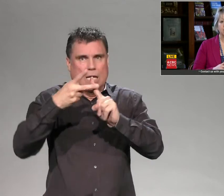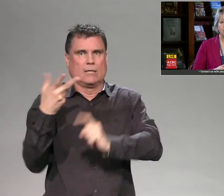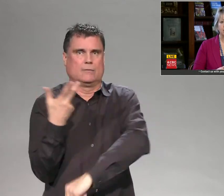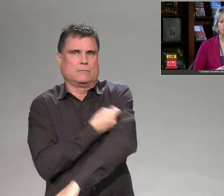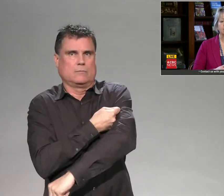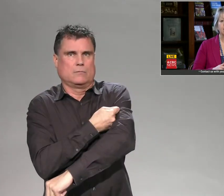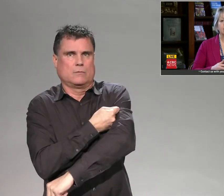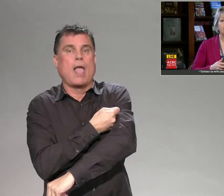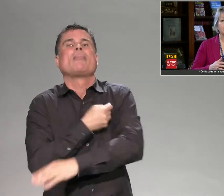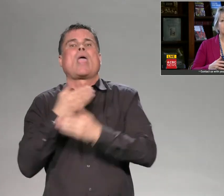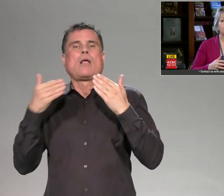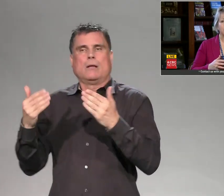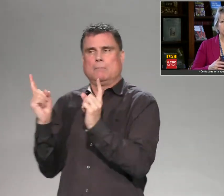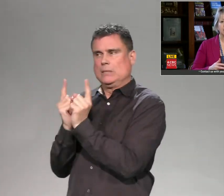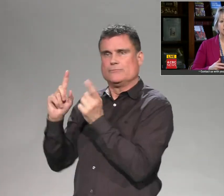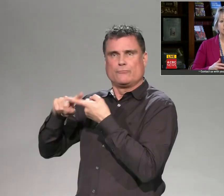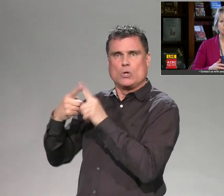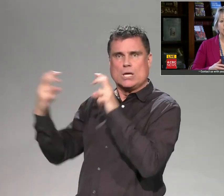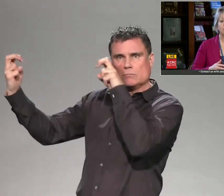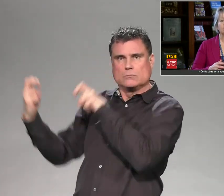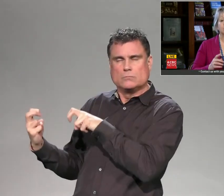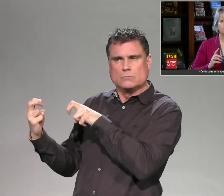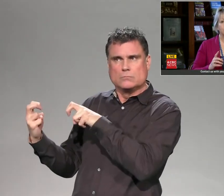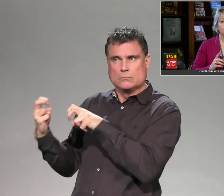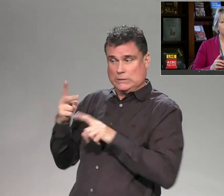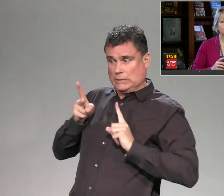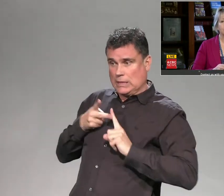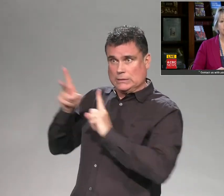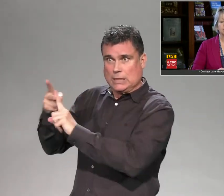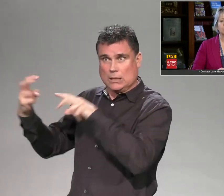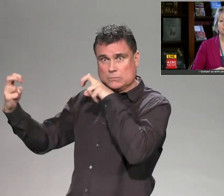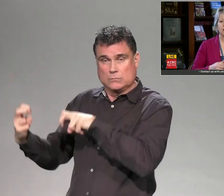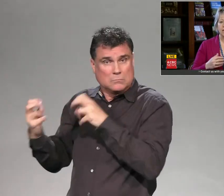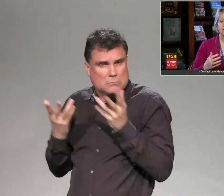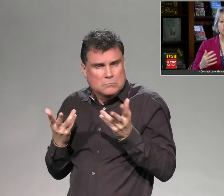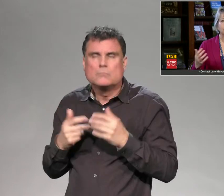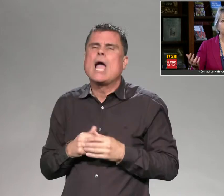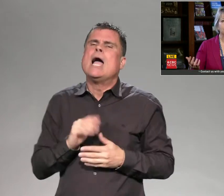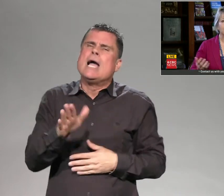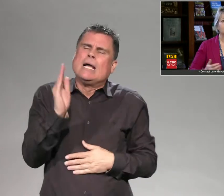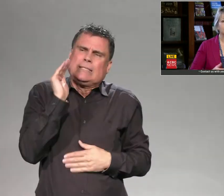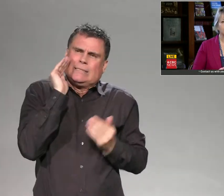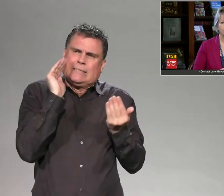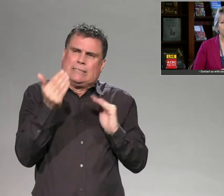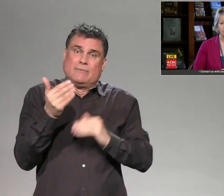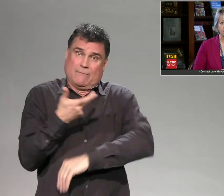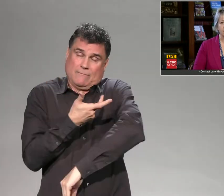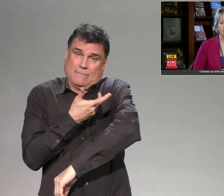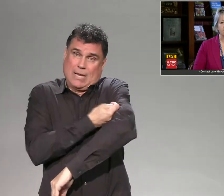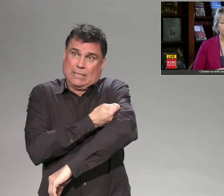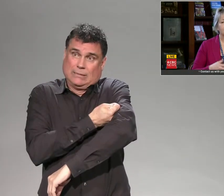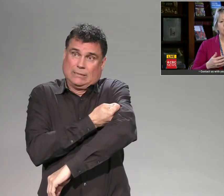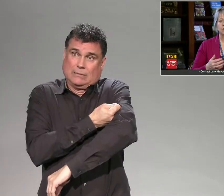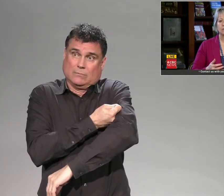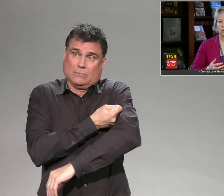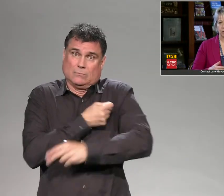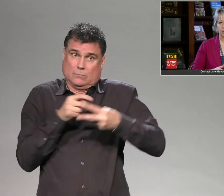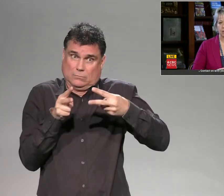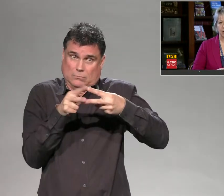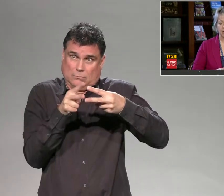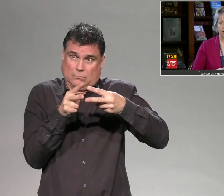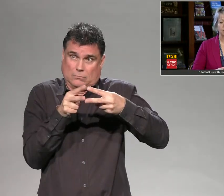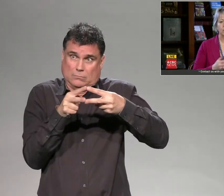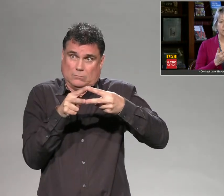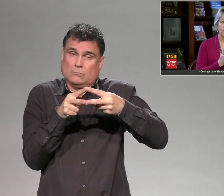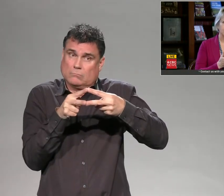very effective of protecting you after the first dose. So the guidelines will be able to reflect that. And most